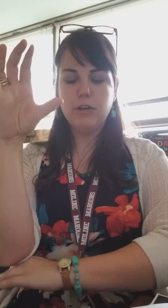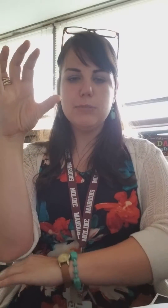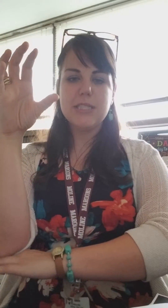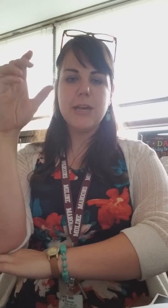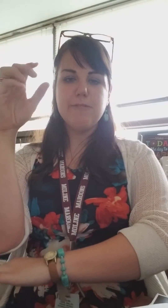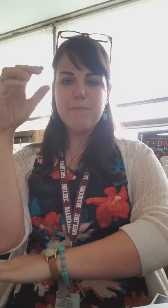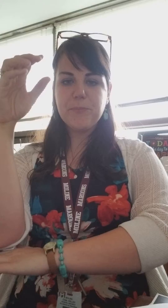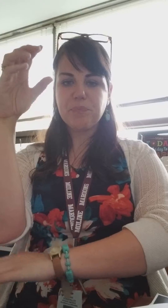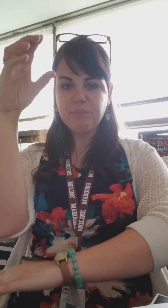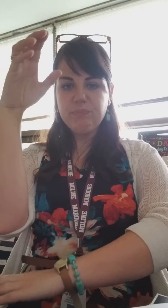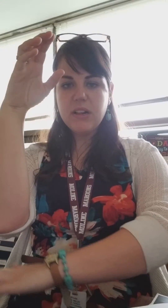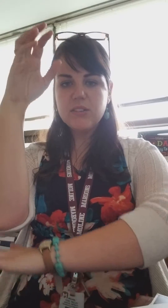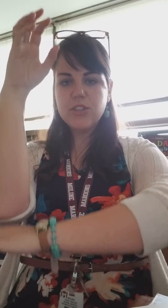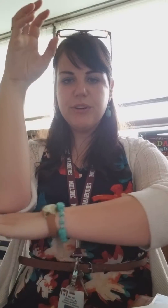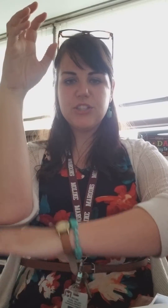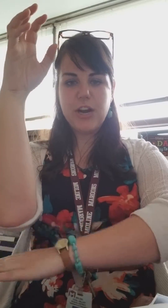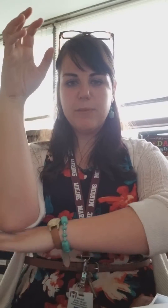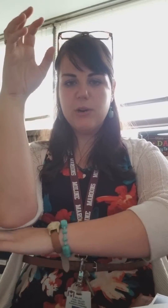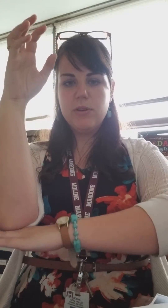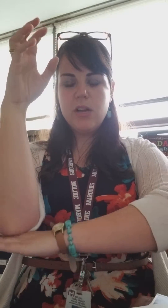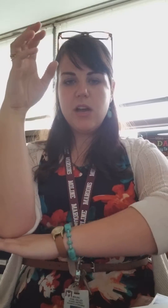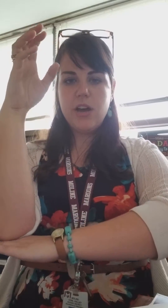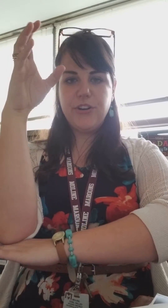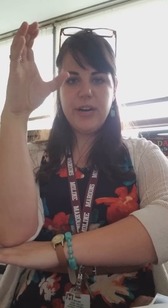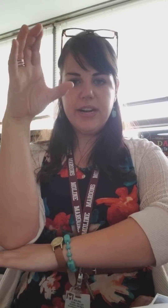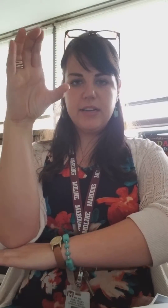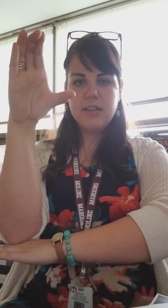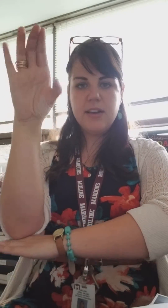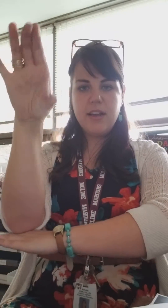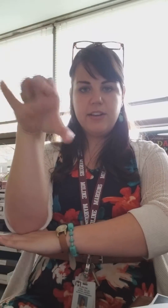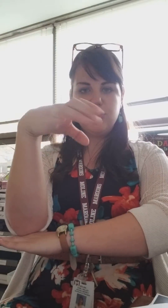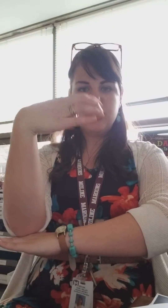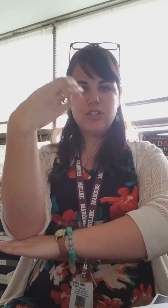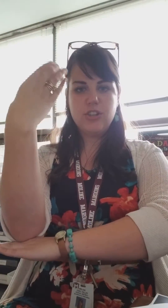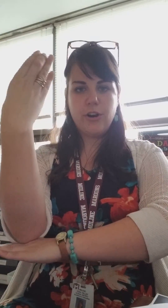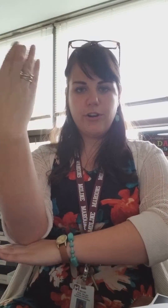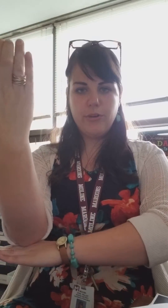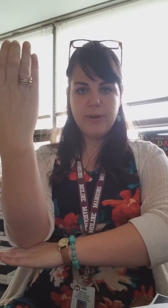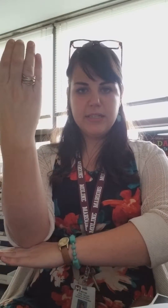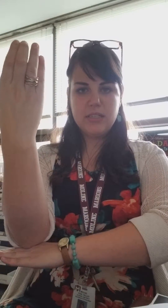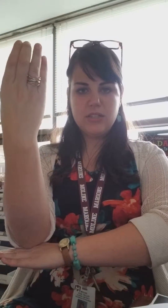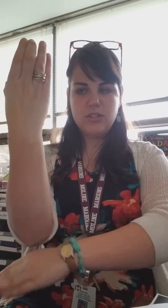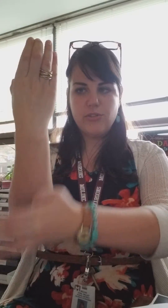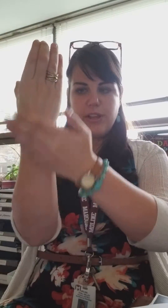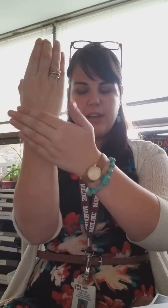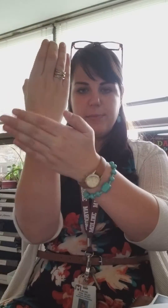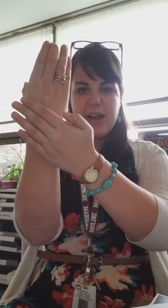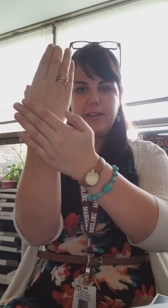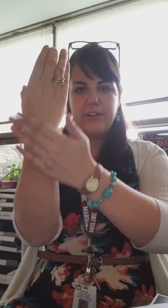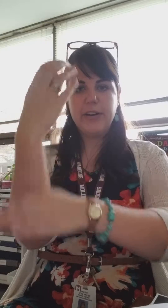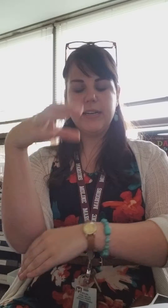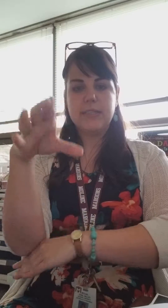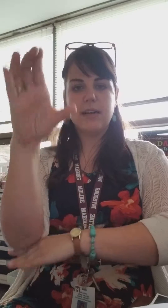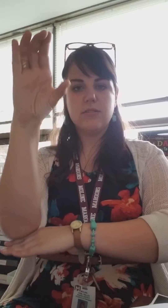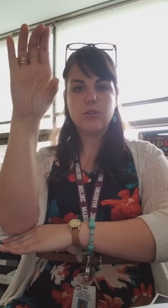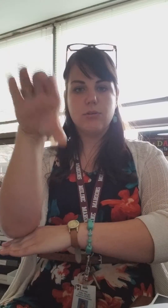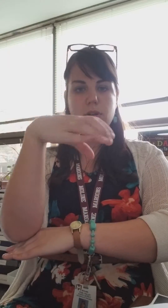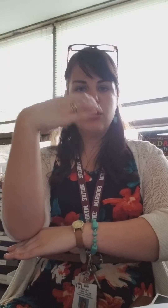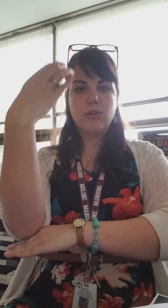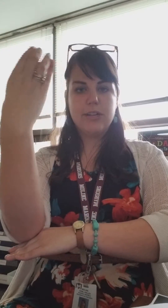Christmas came from. So you rest your elbow on your hand, and you just turn your wrist so that the back of your hand is out. So